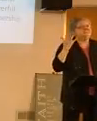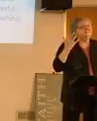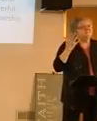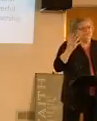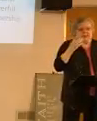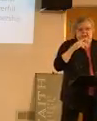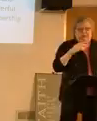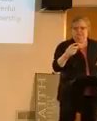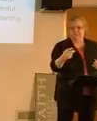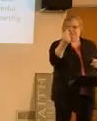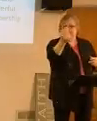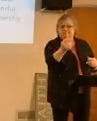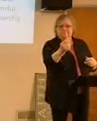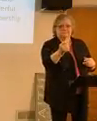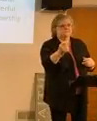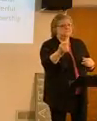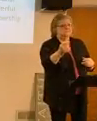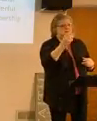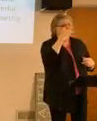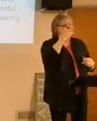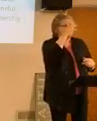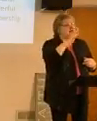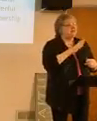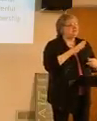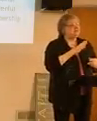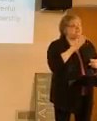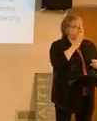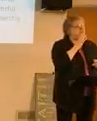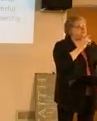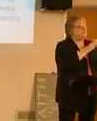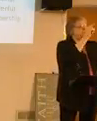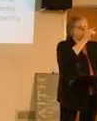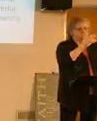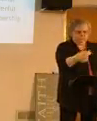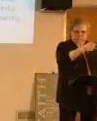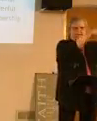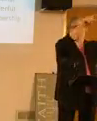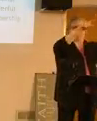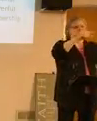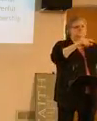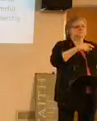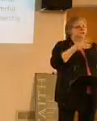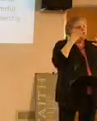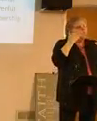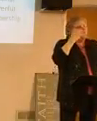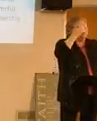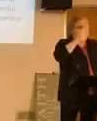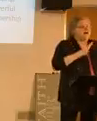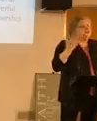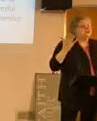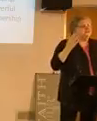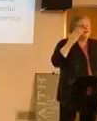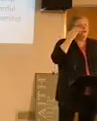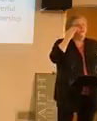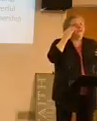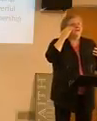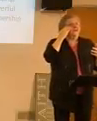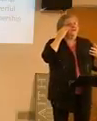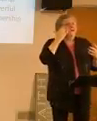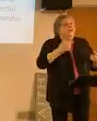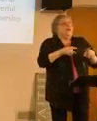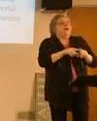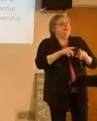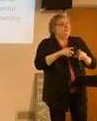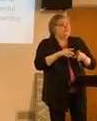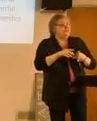his fingers? Why doesn't God just speak the word? Why doesn't God just think the thought